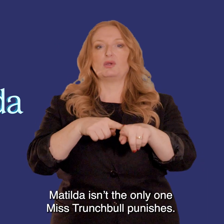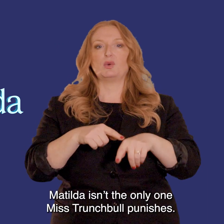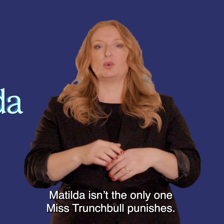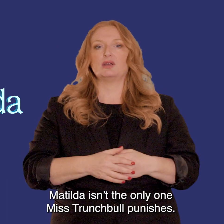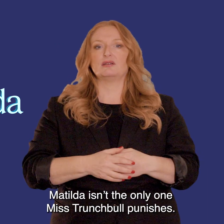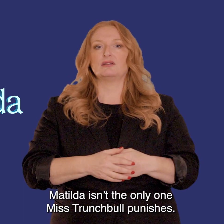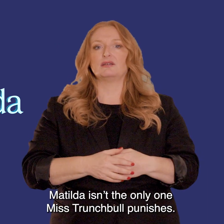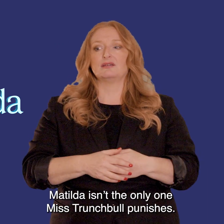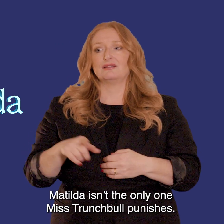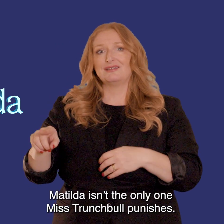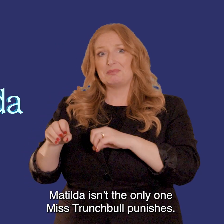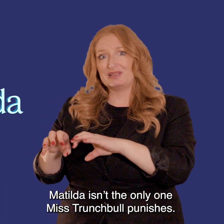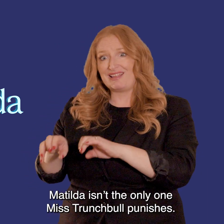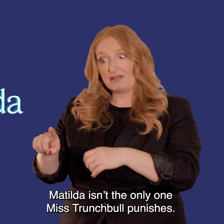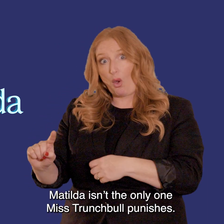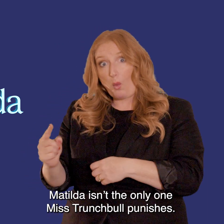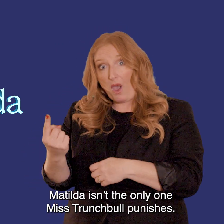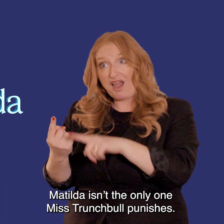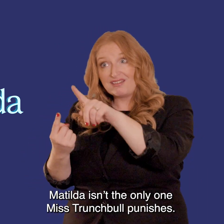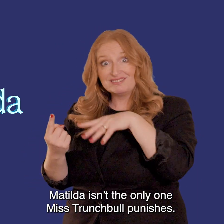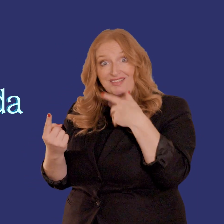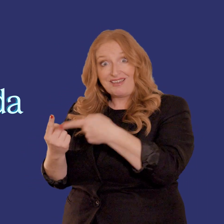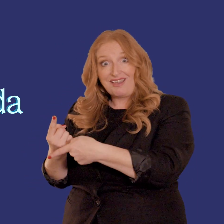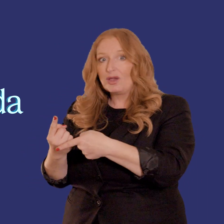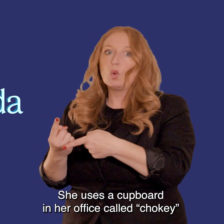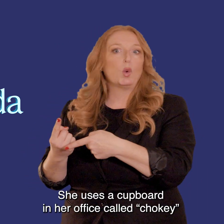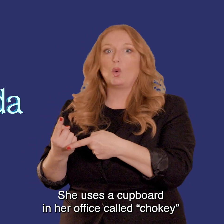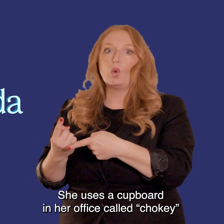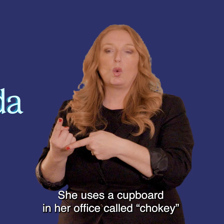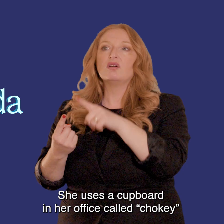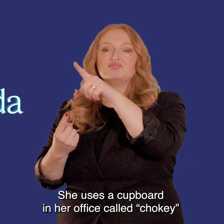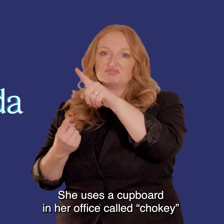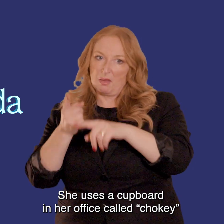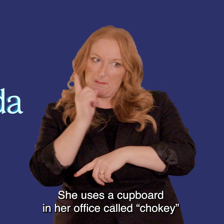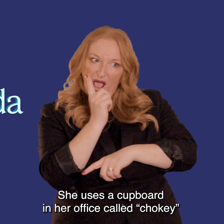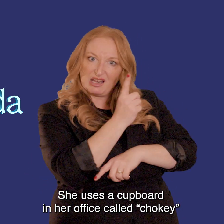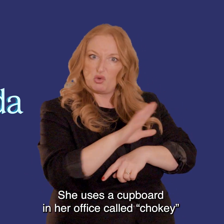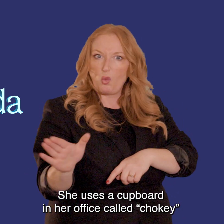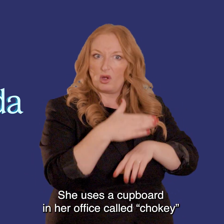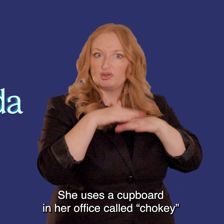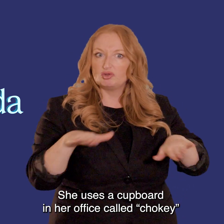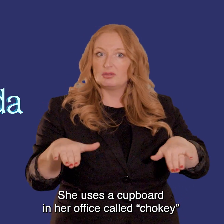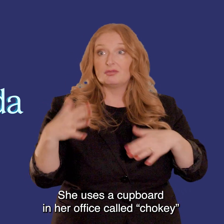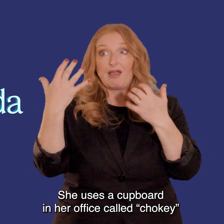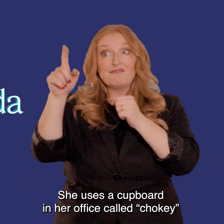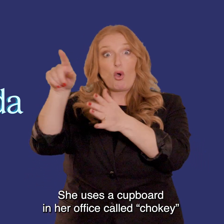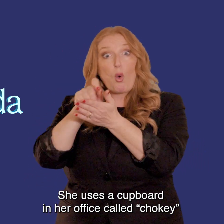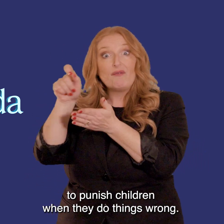Matilda isn't the only one Mrs. Trunchbull punishes. She uses a cupboard in her office called Chokey to